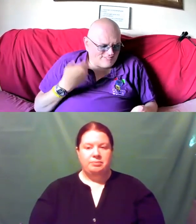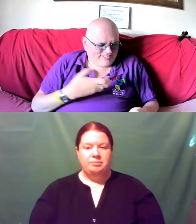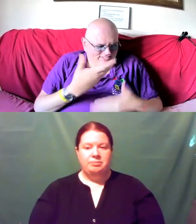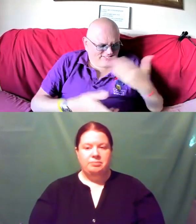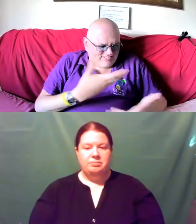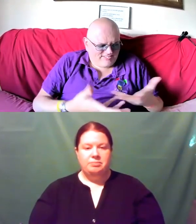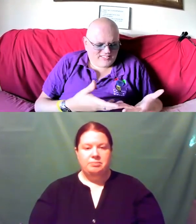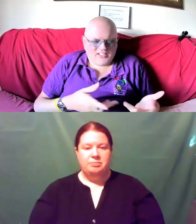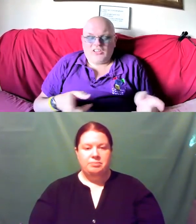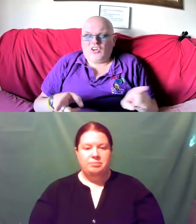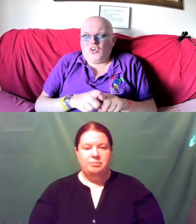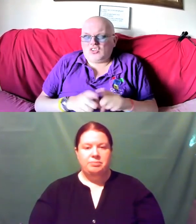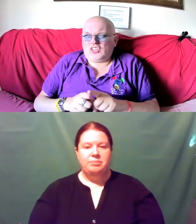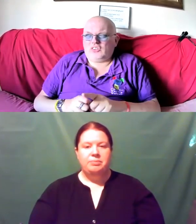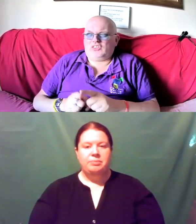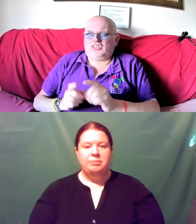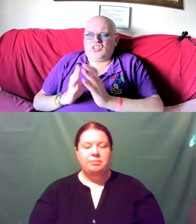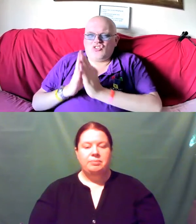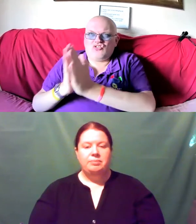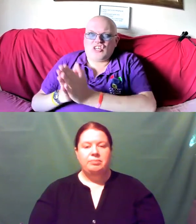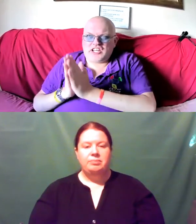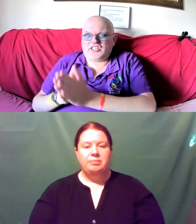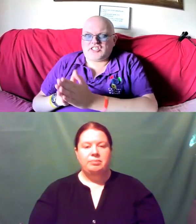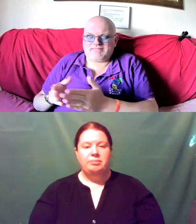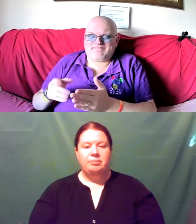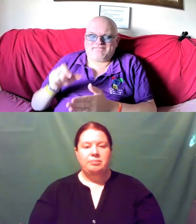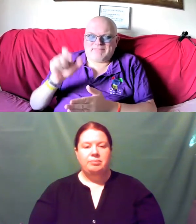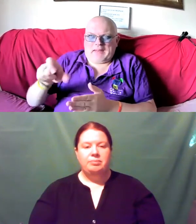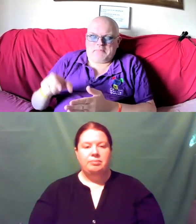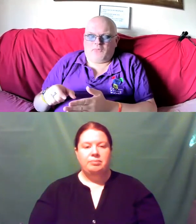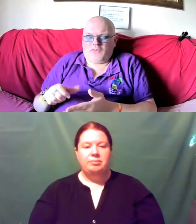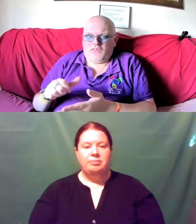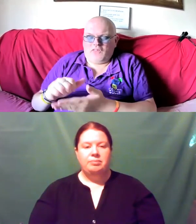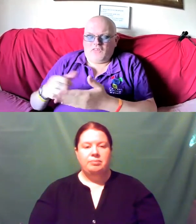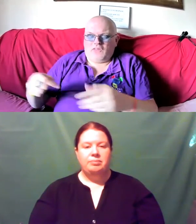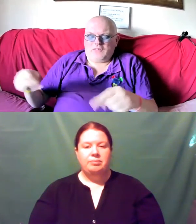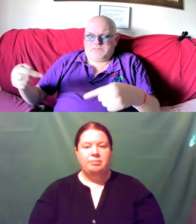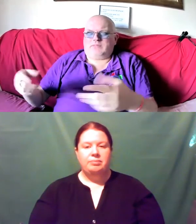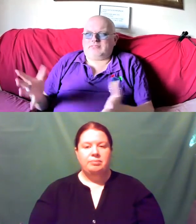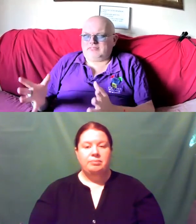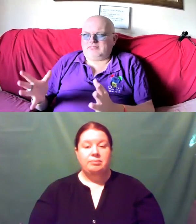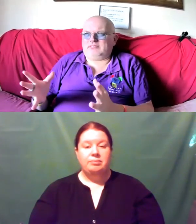we also had some religious homophobia around it. There was a website called protectthepope.com,